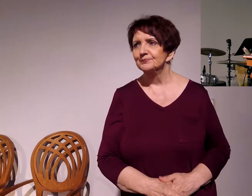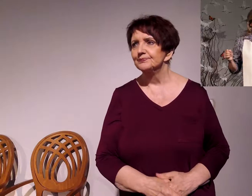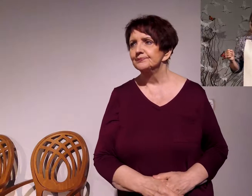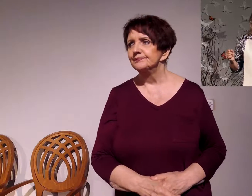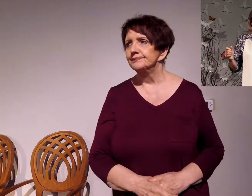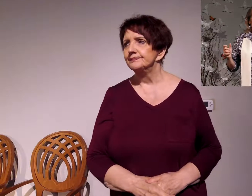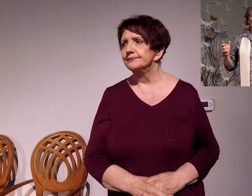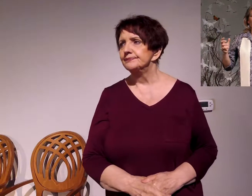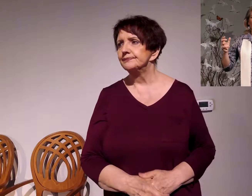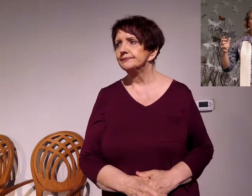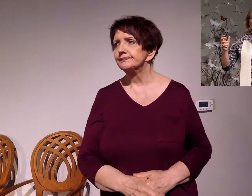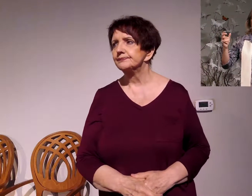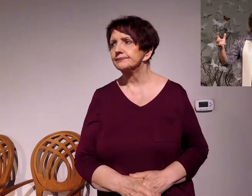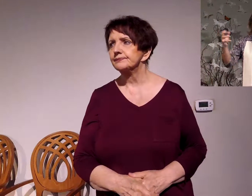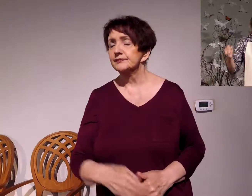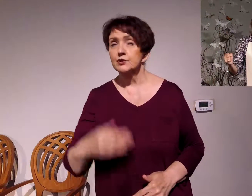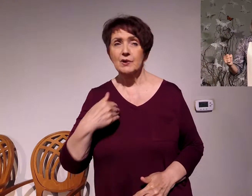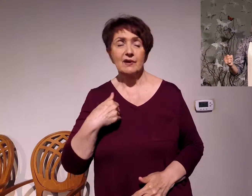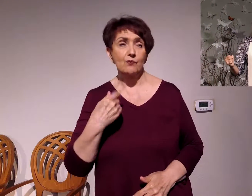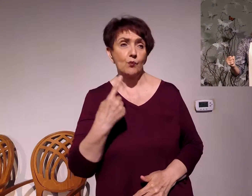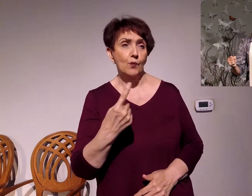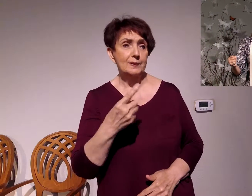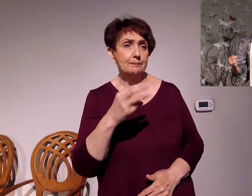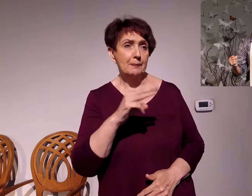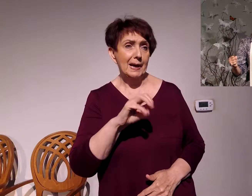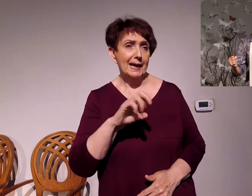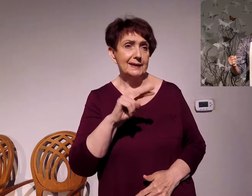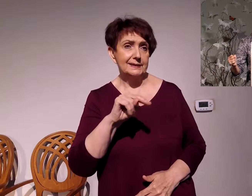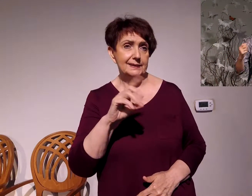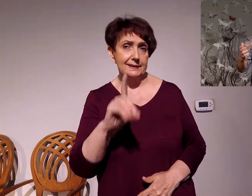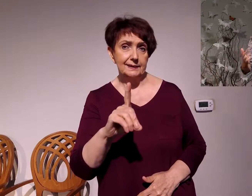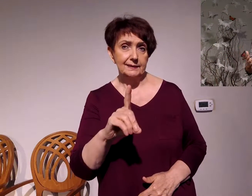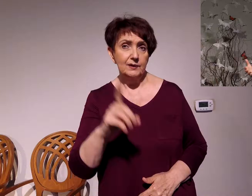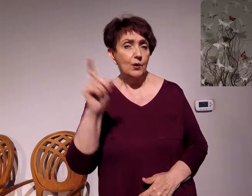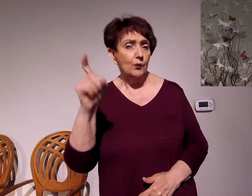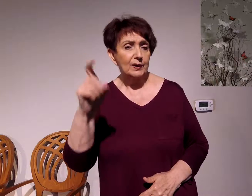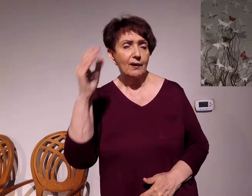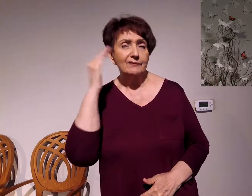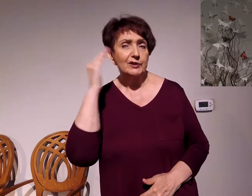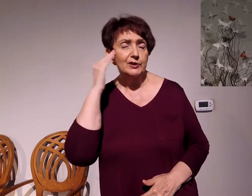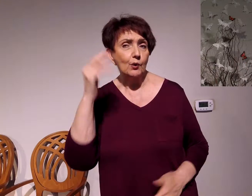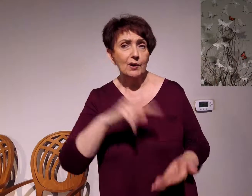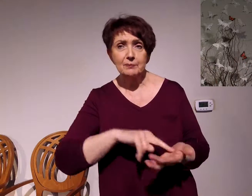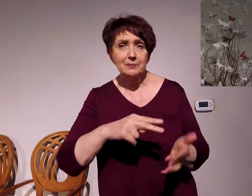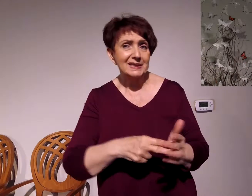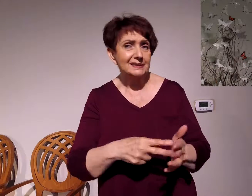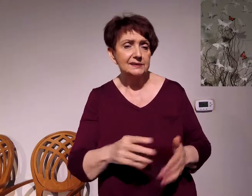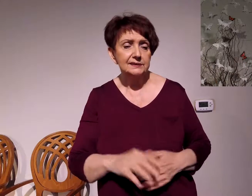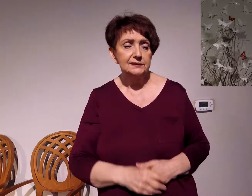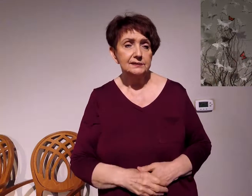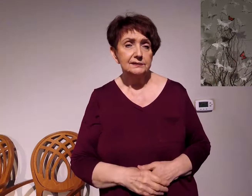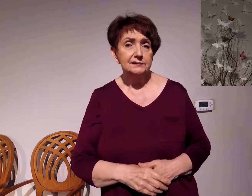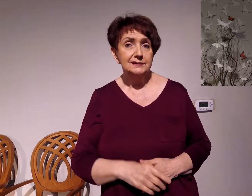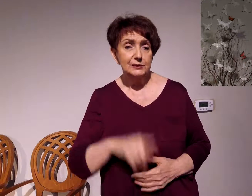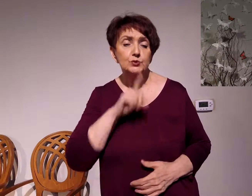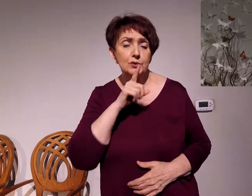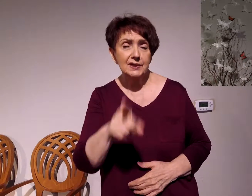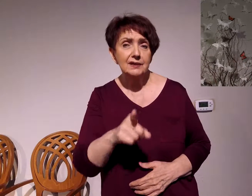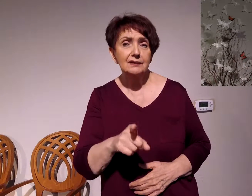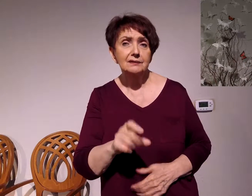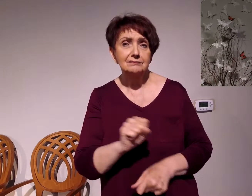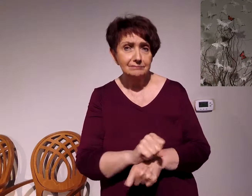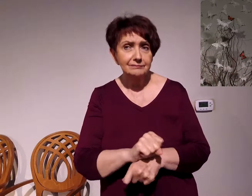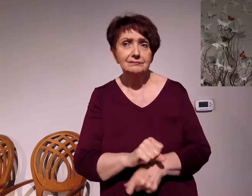So So, have this one mind. We have this one mind. We don't have to know. We don't what it have is. to know what it It is. just is. It just Use